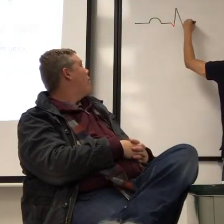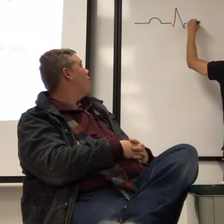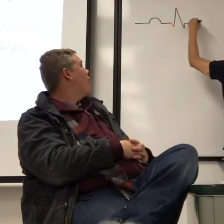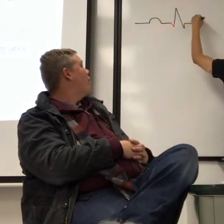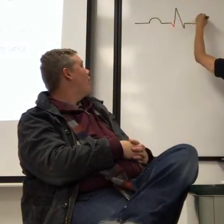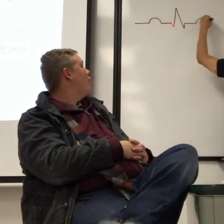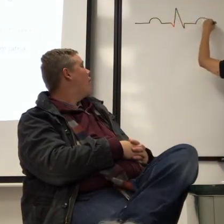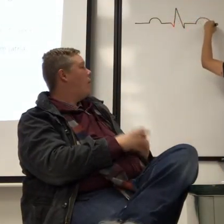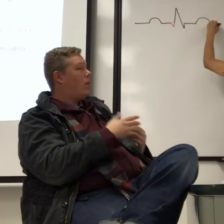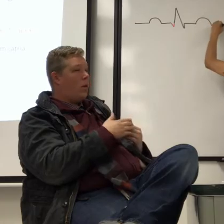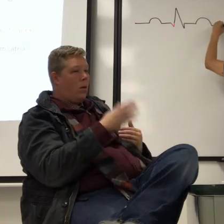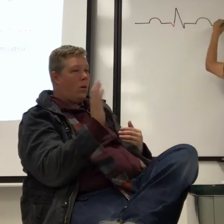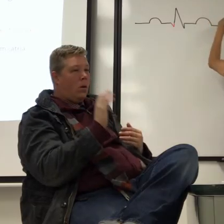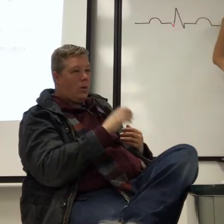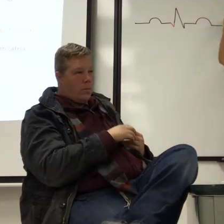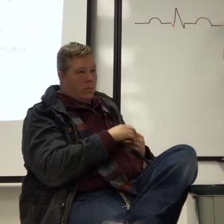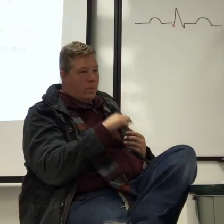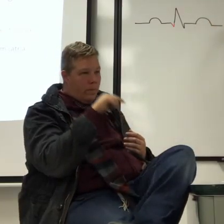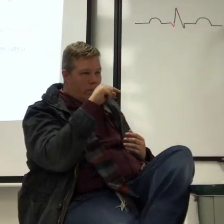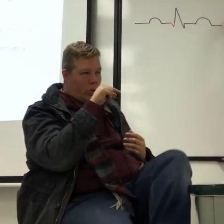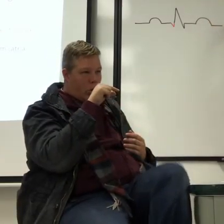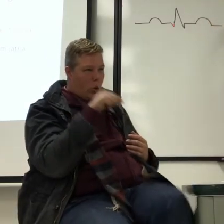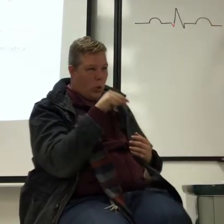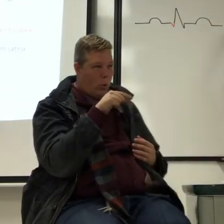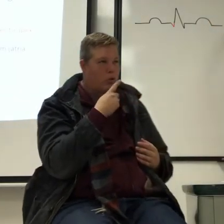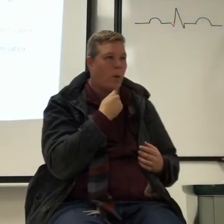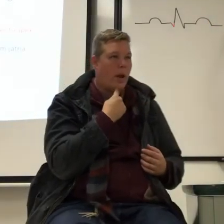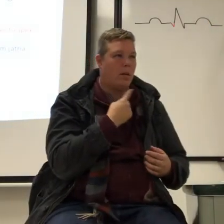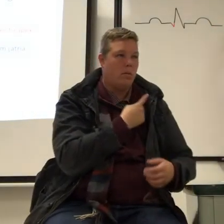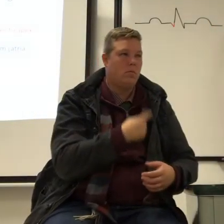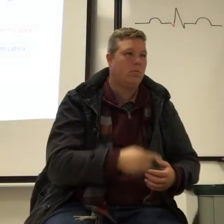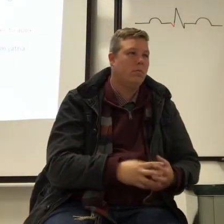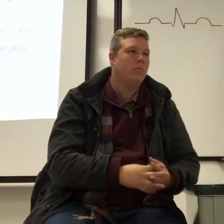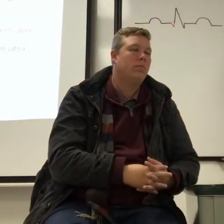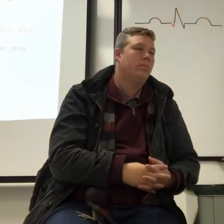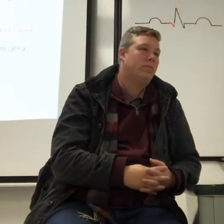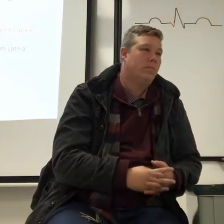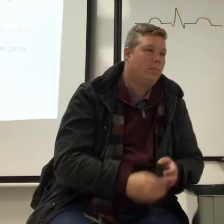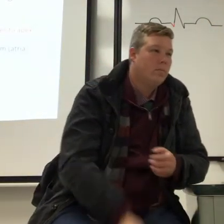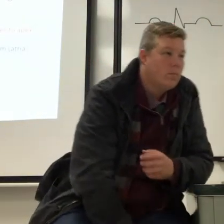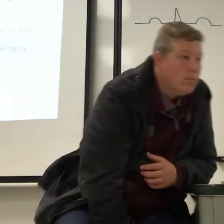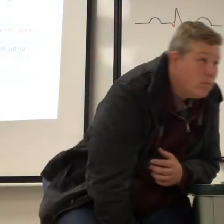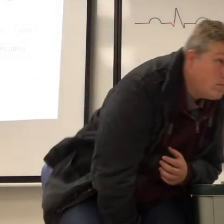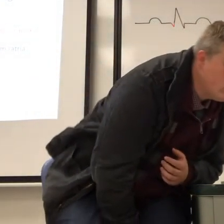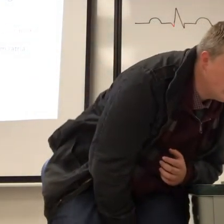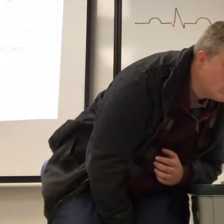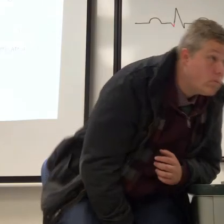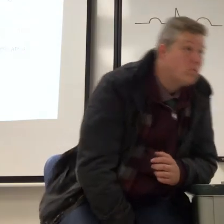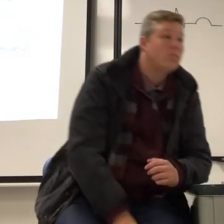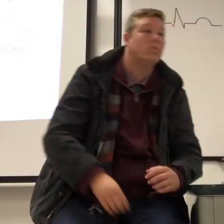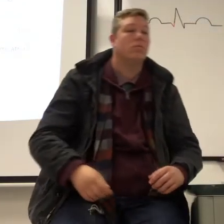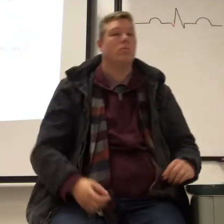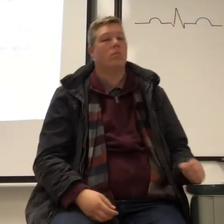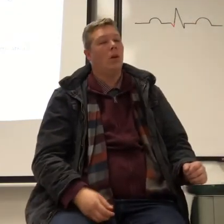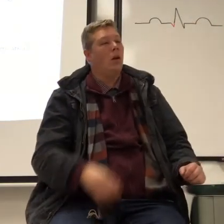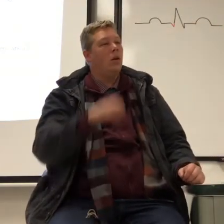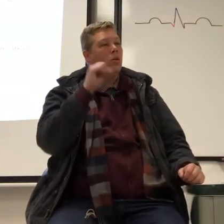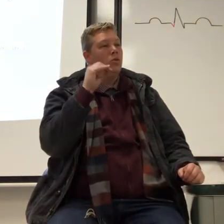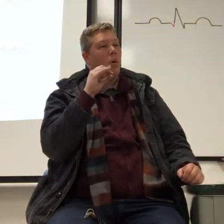And the rest of it. So, Q wave. Okay, so